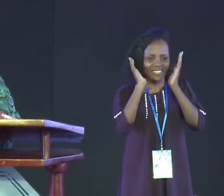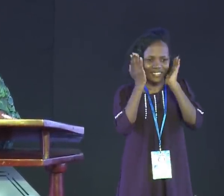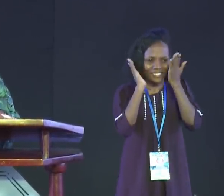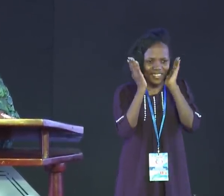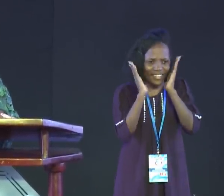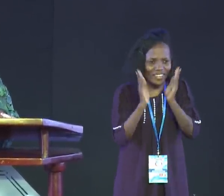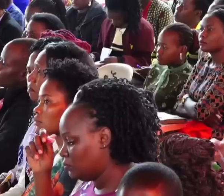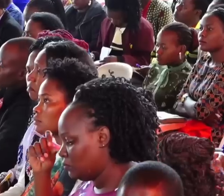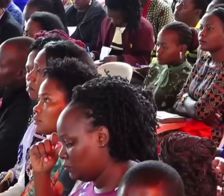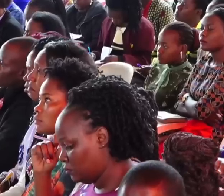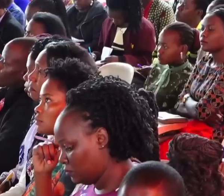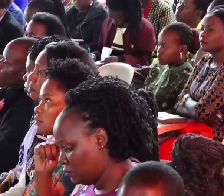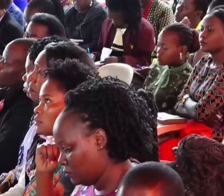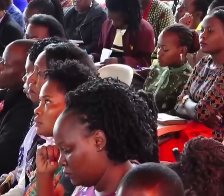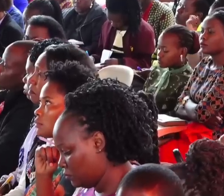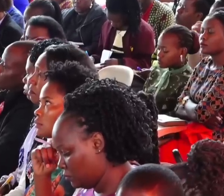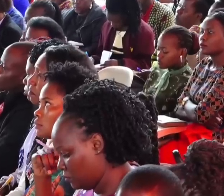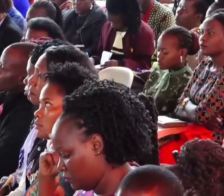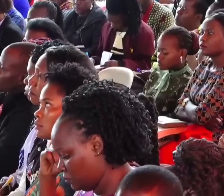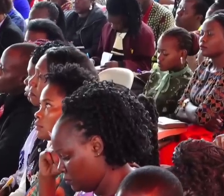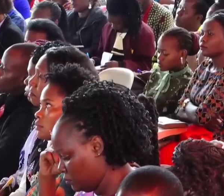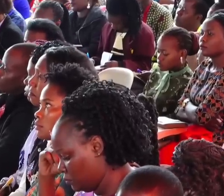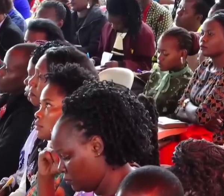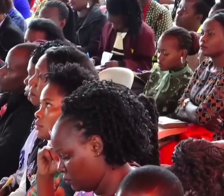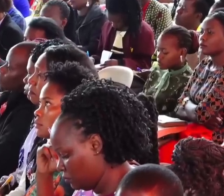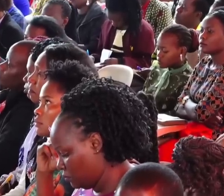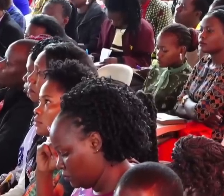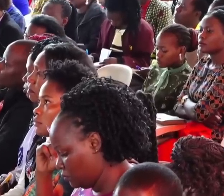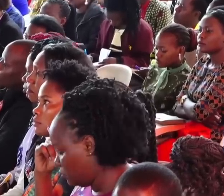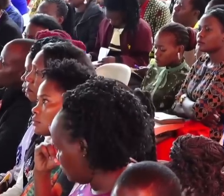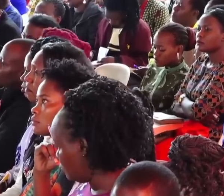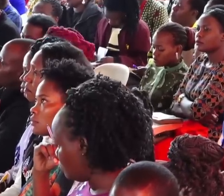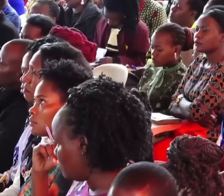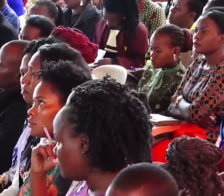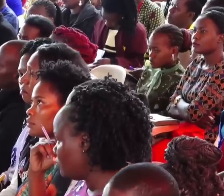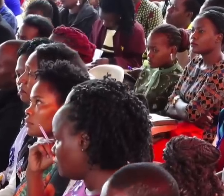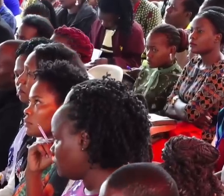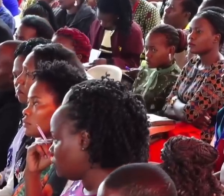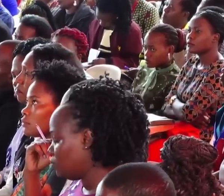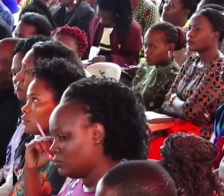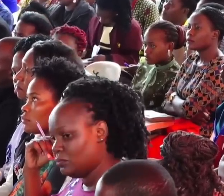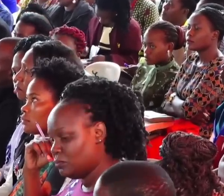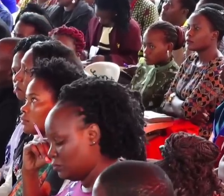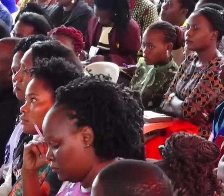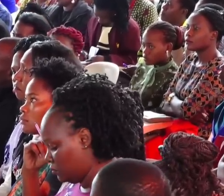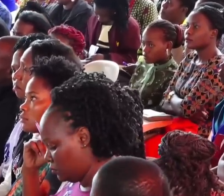medicine that he puts on wounds. Alina n'endogoyi. He also has a